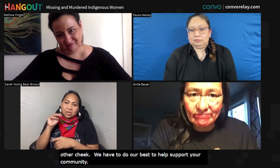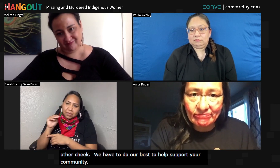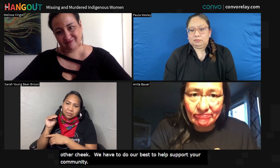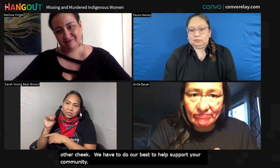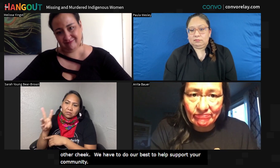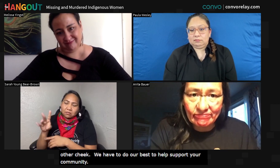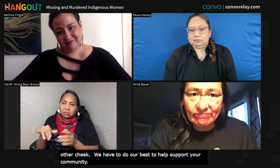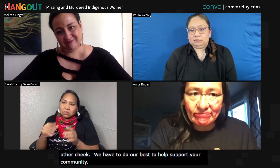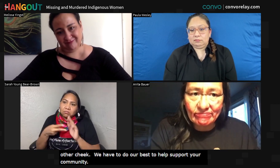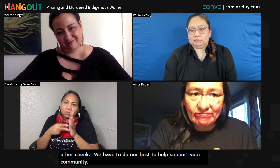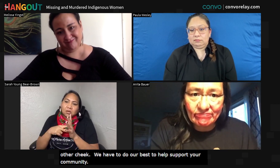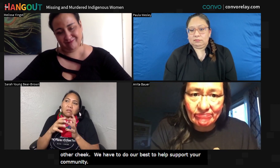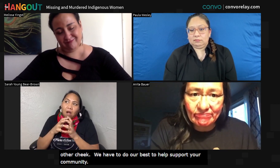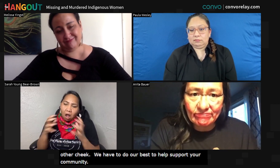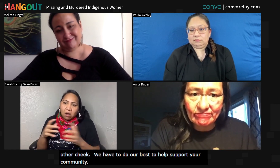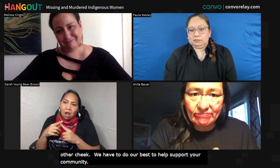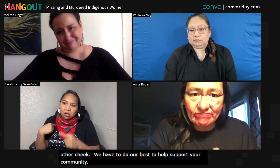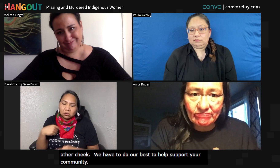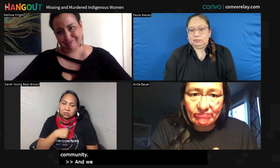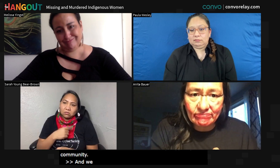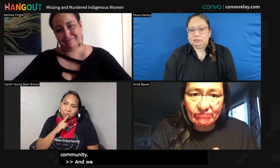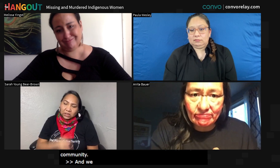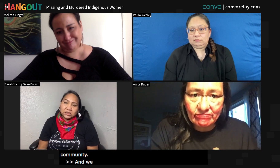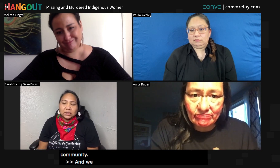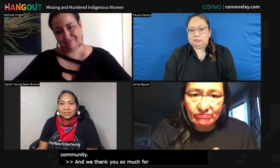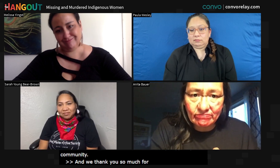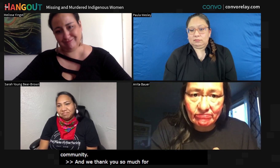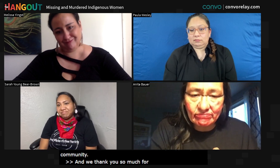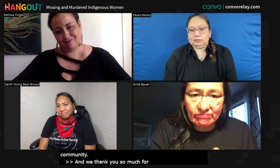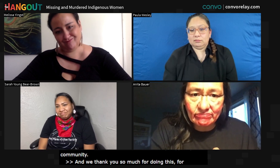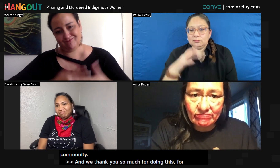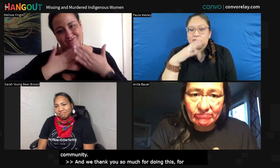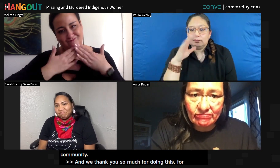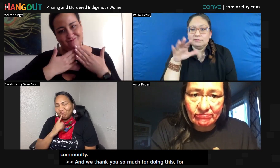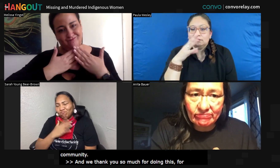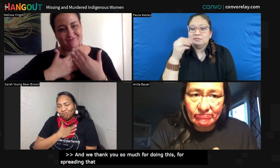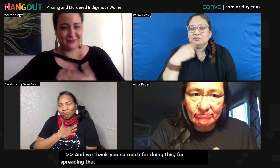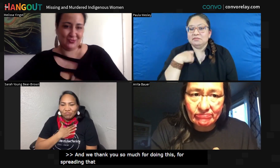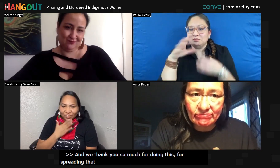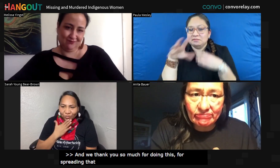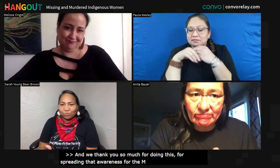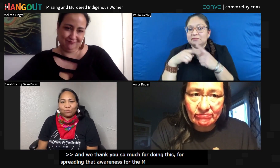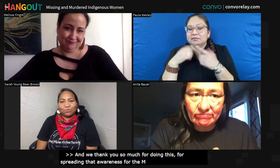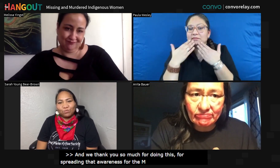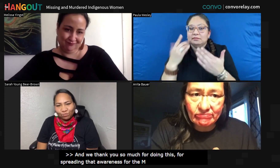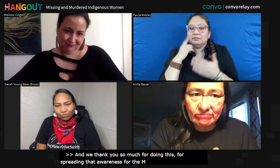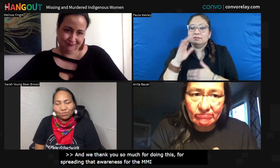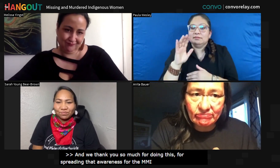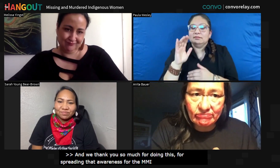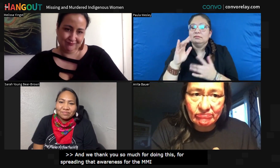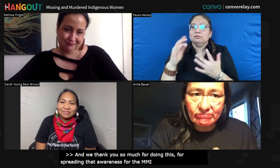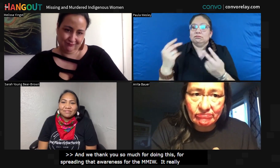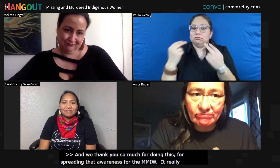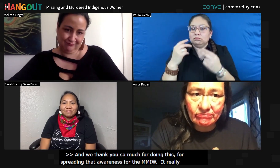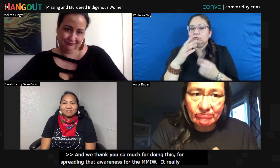for spreading that awareness for the MMIW. That really does mean a lot to us, really. Thank you. And I would like to